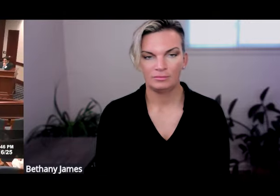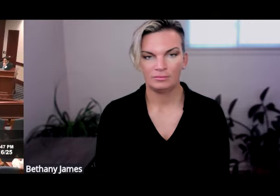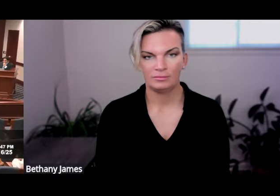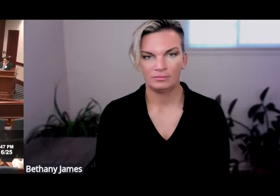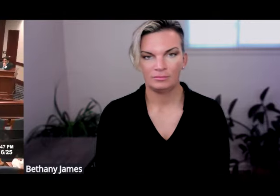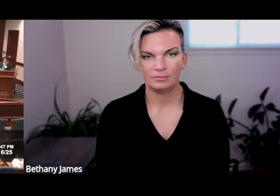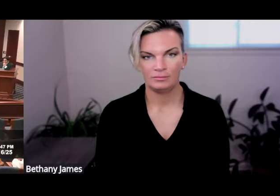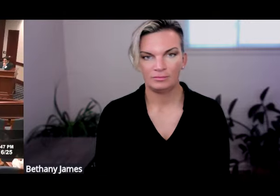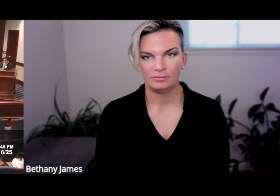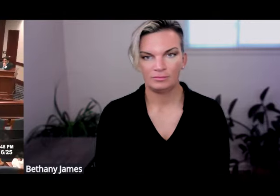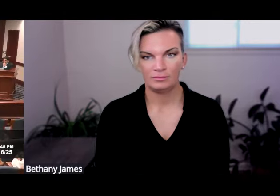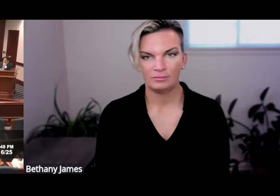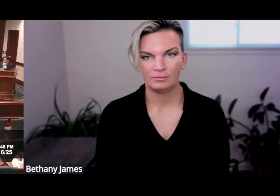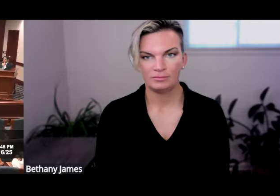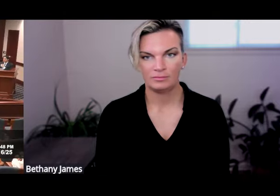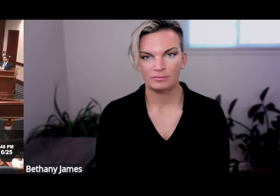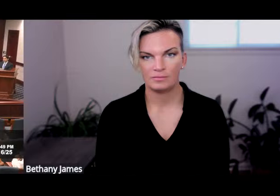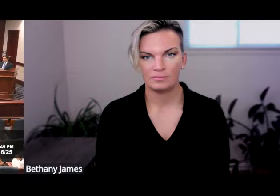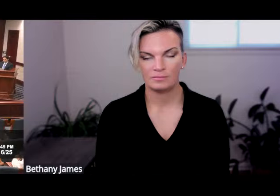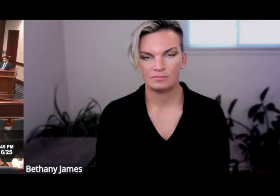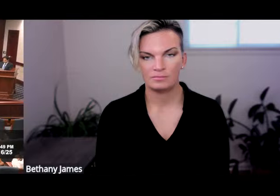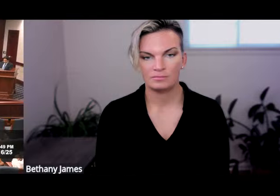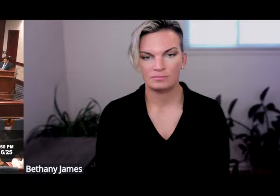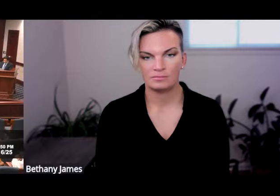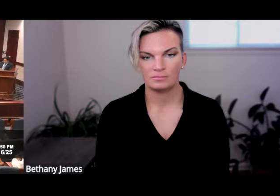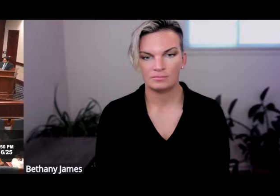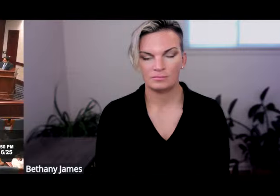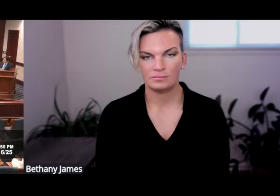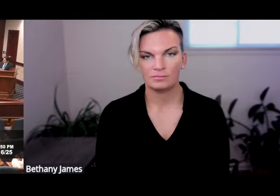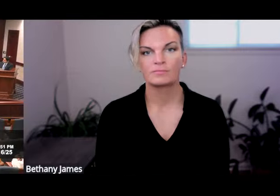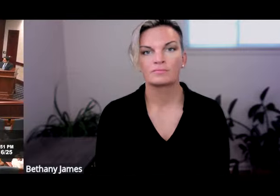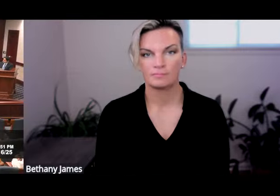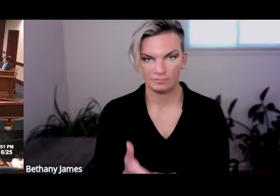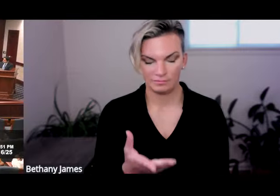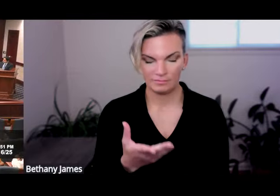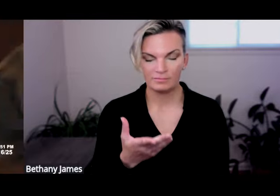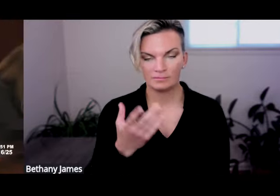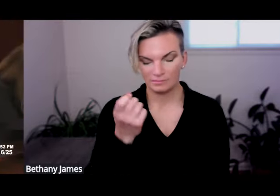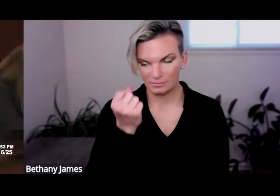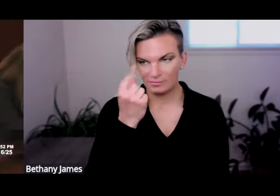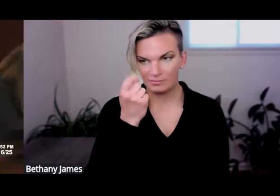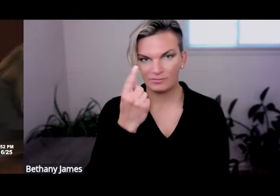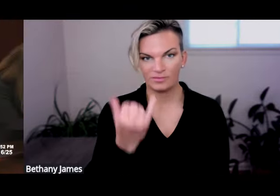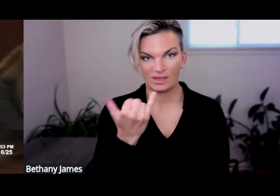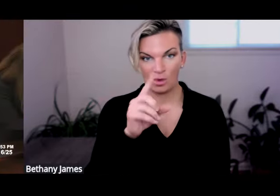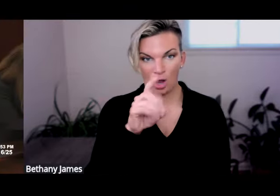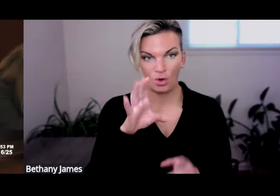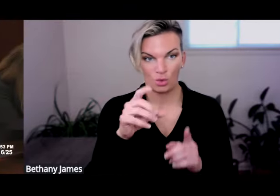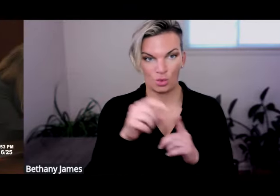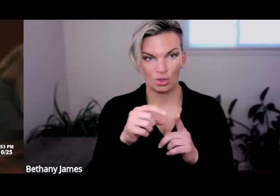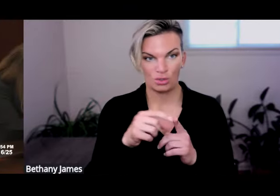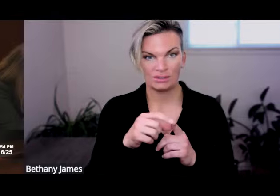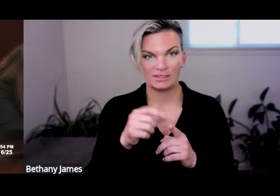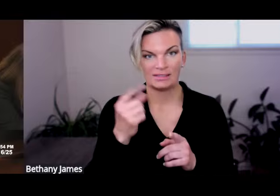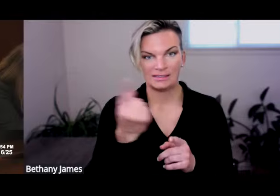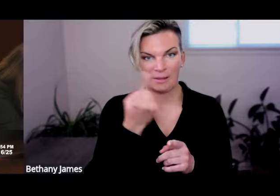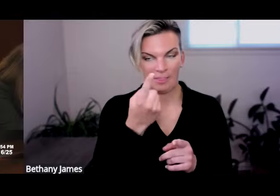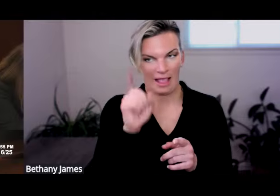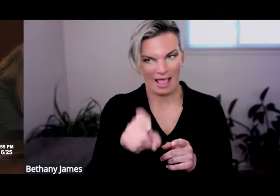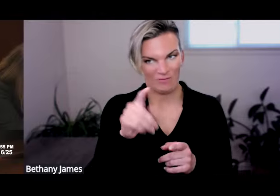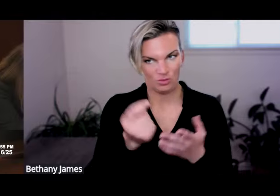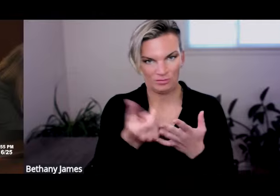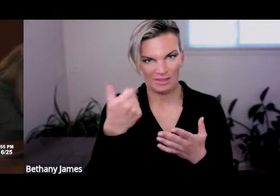Instead of the word remove, how about compress? That's fine too, right? But I just mean, we're at 100 words right now, so something's got to give because I